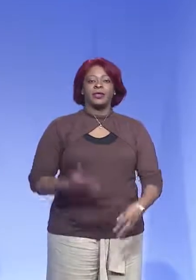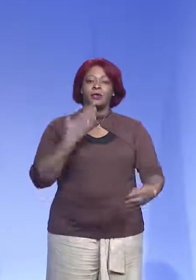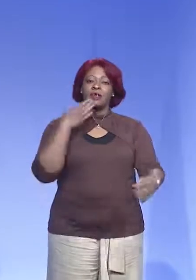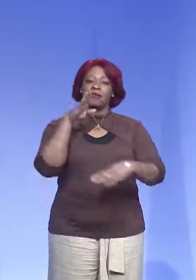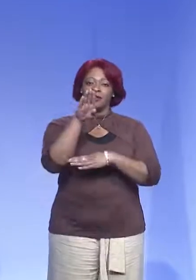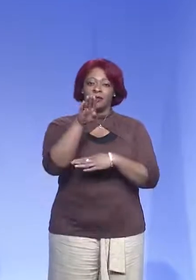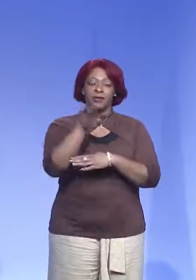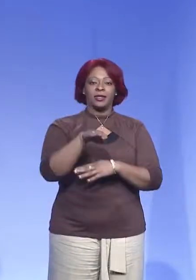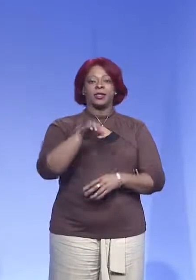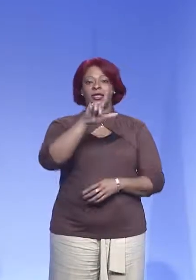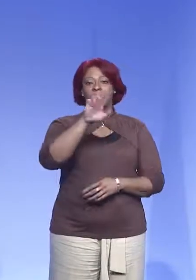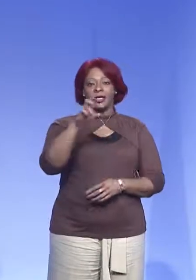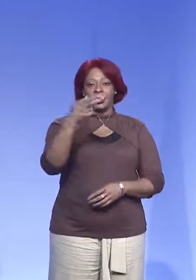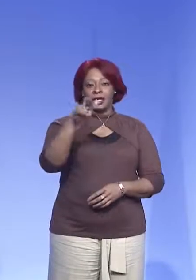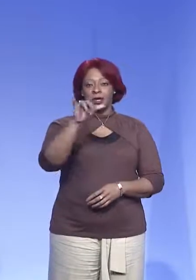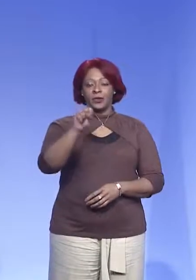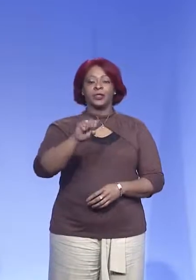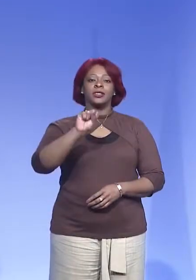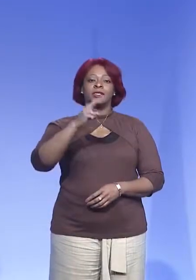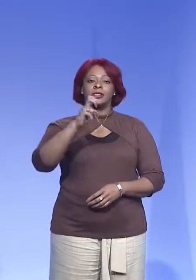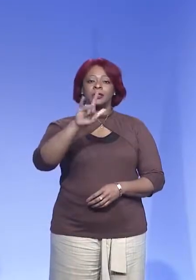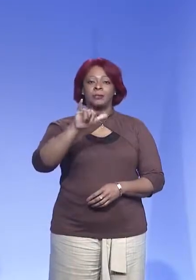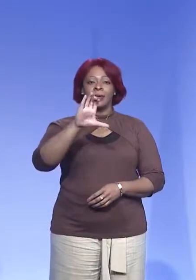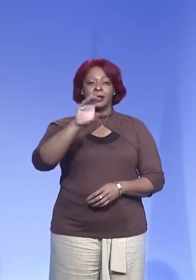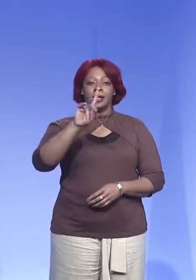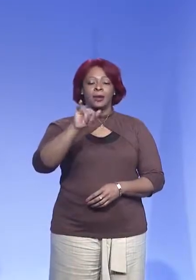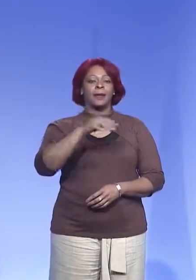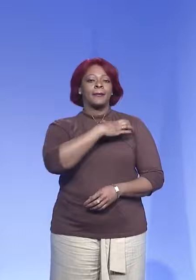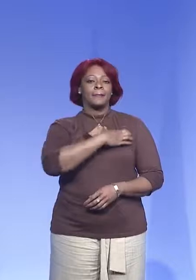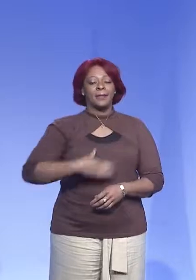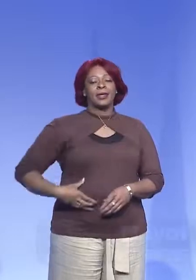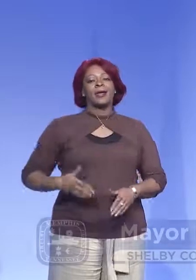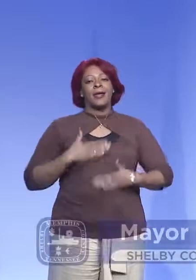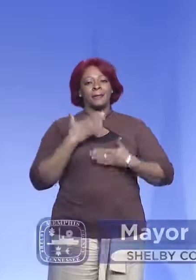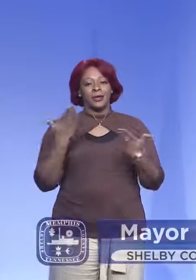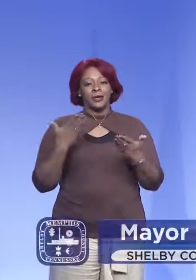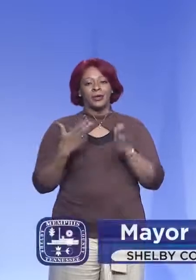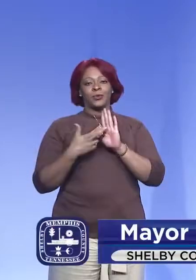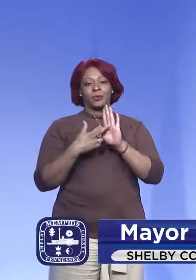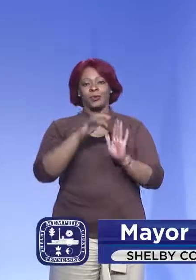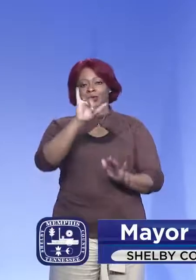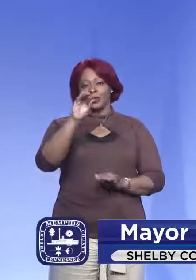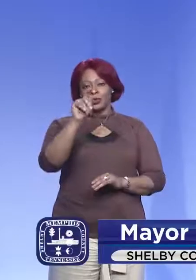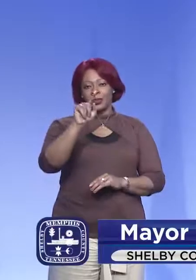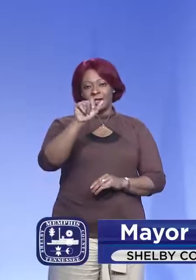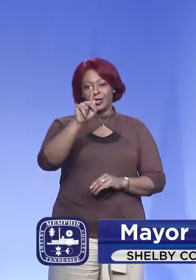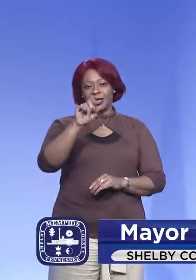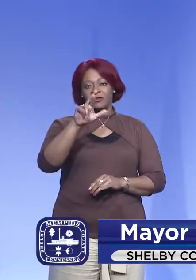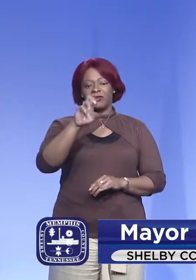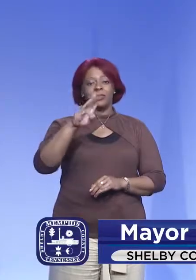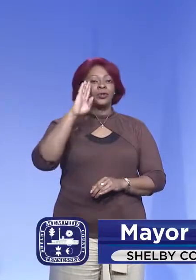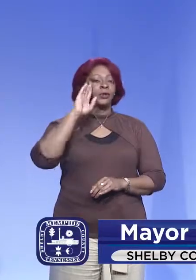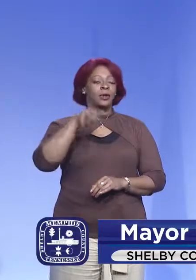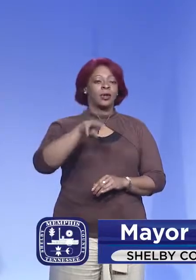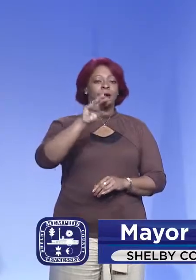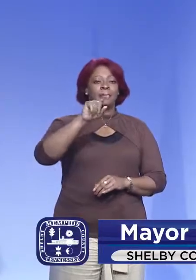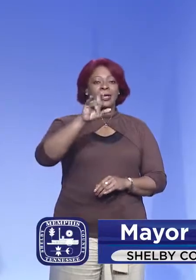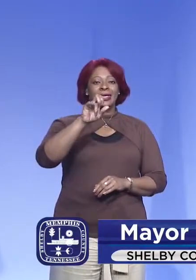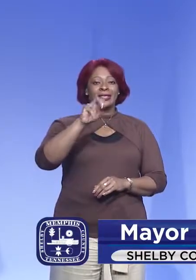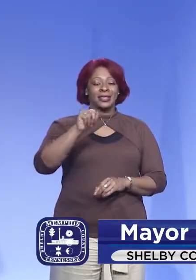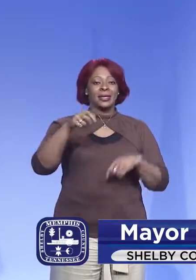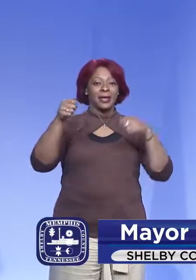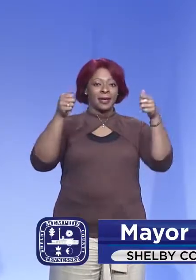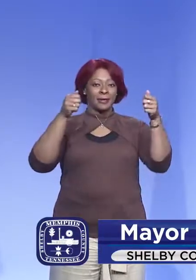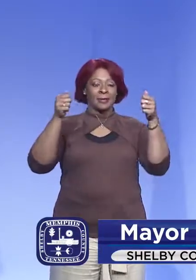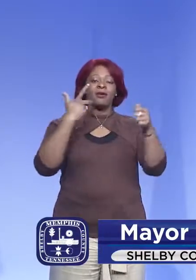Good afternoon. Lee Harris, Shelby County Mayor, pleased to be here on behalf of the Joint Task Force. As you know, vaccine administration has